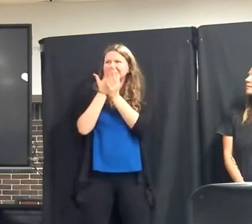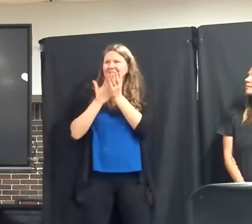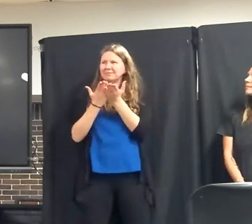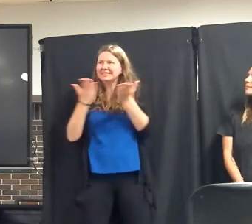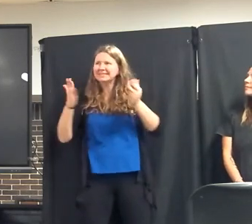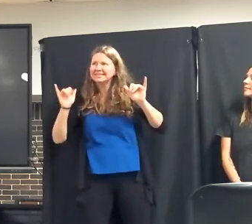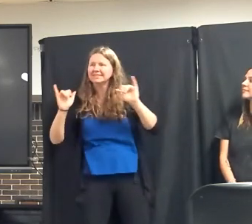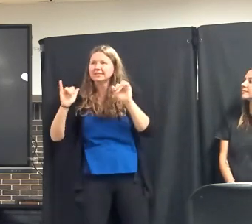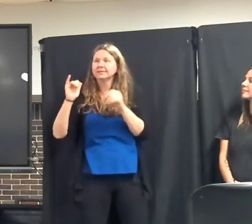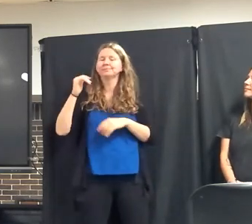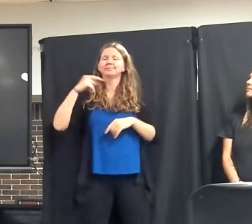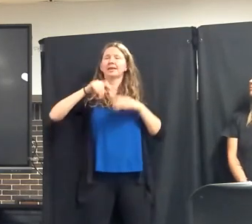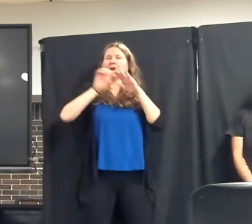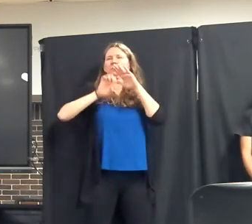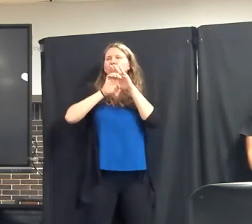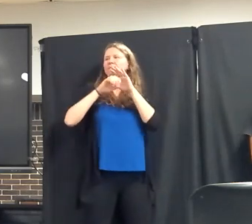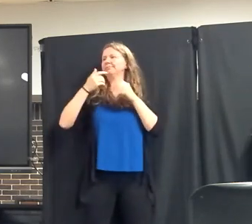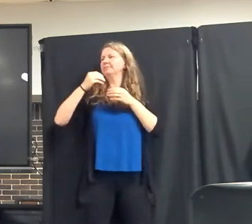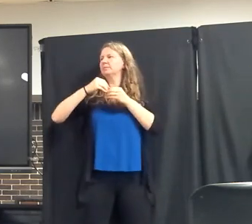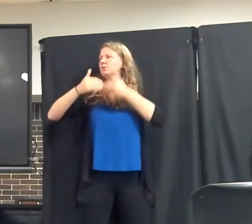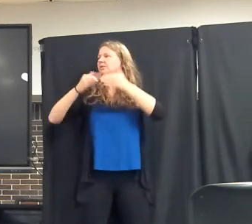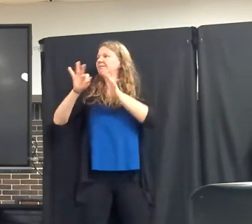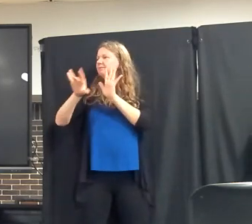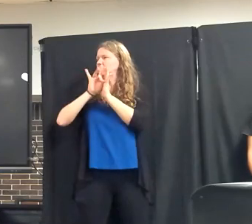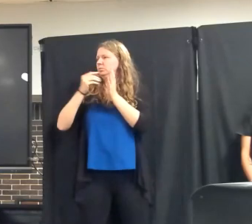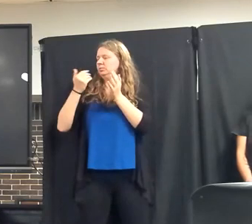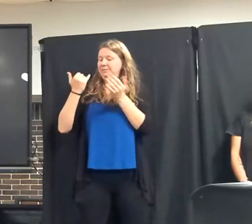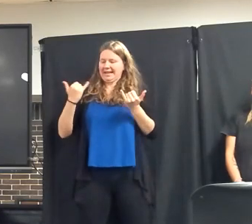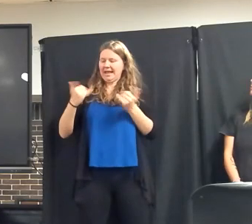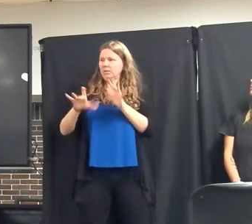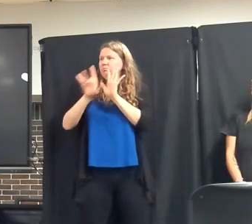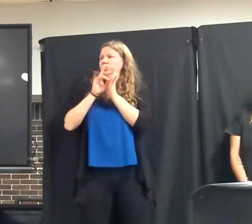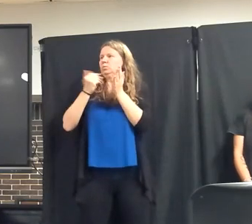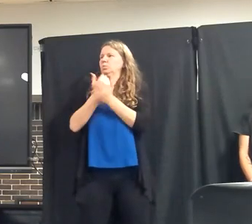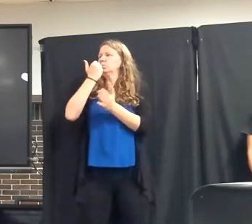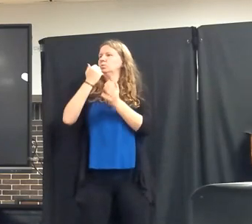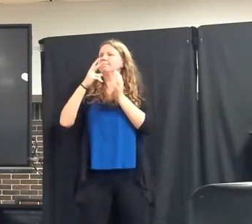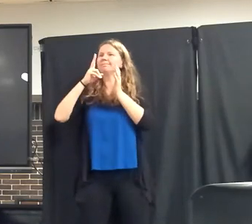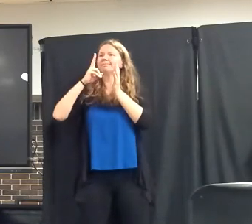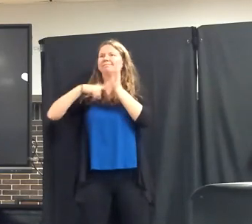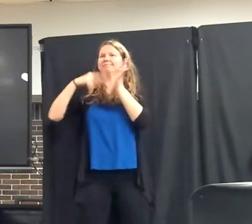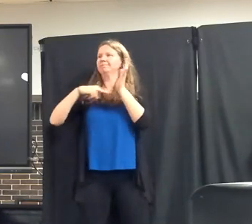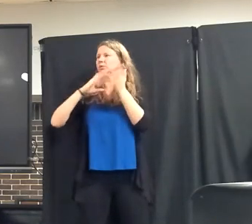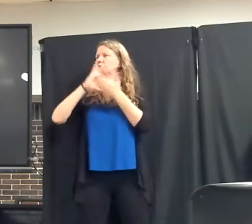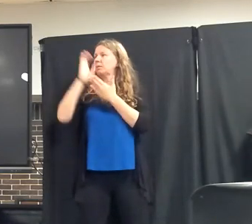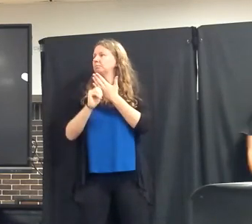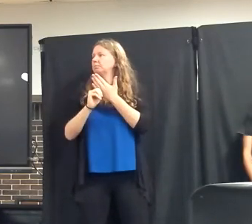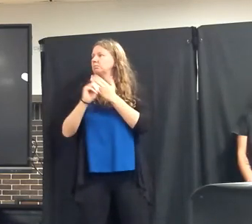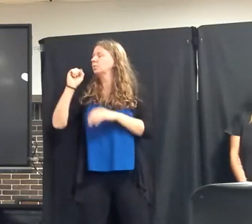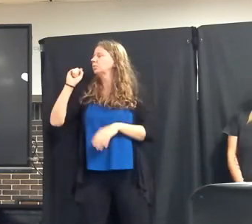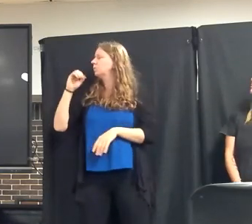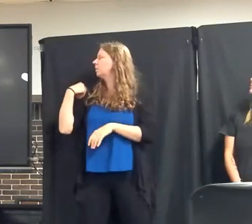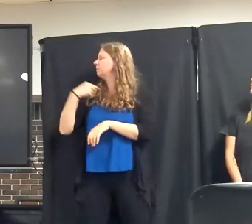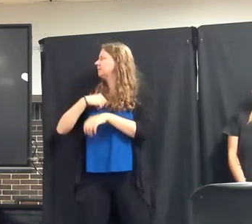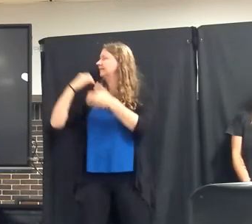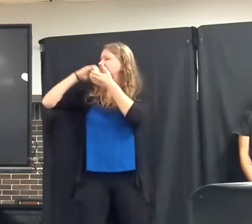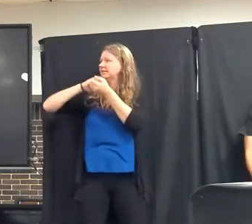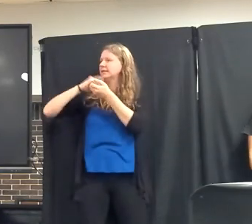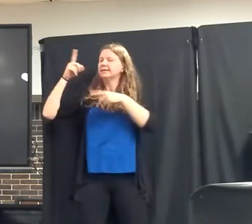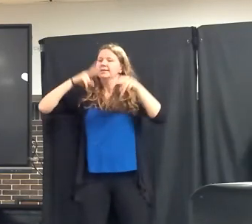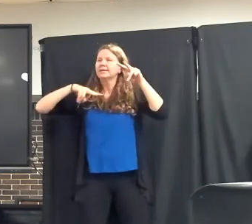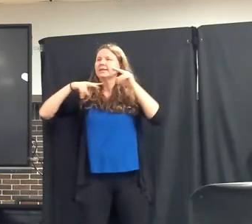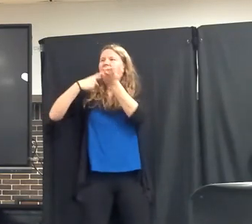is required now, but there are areas that we were looking at. So our elementary school had to